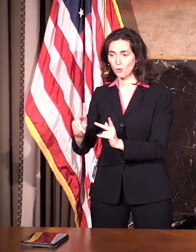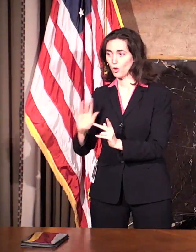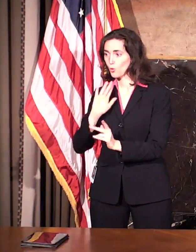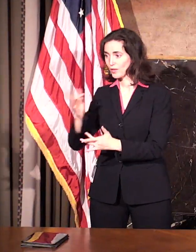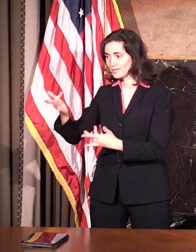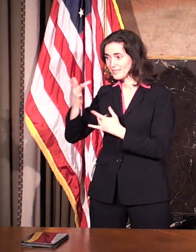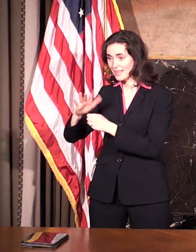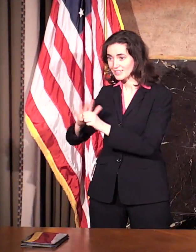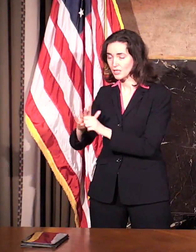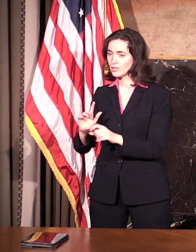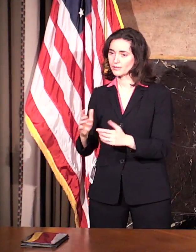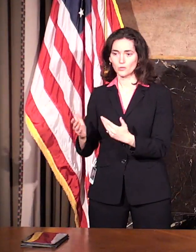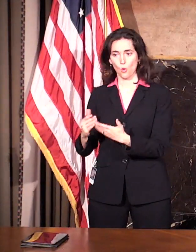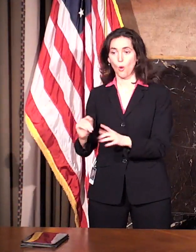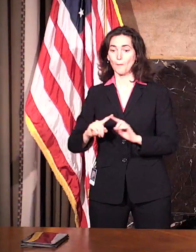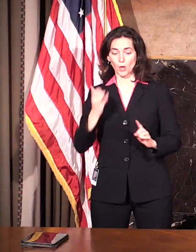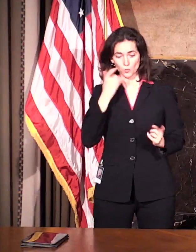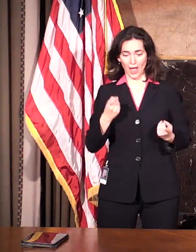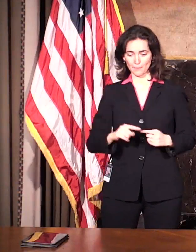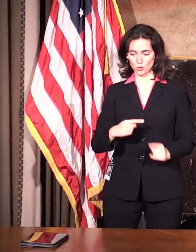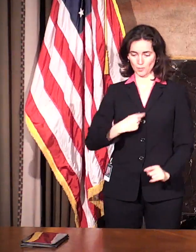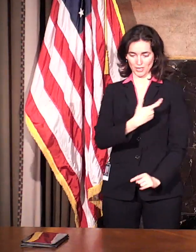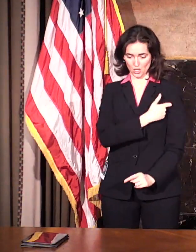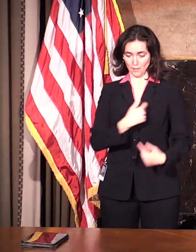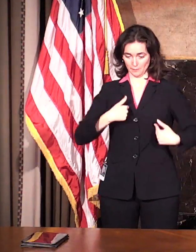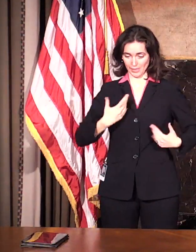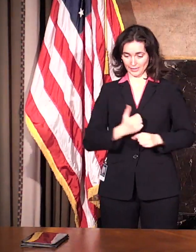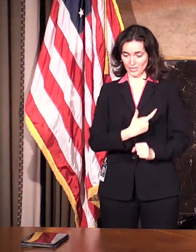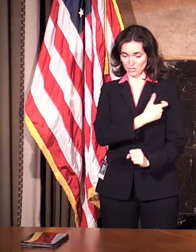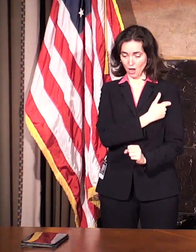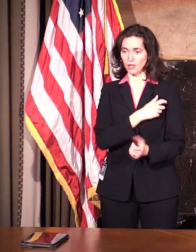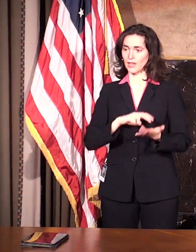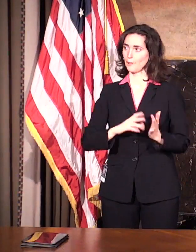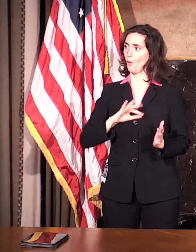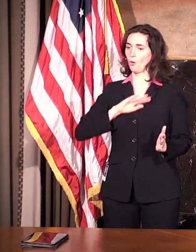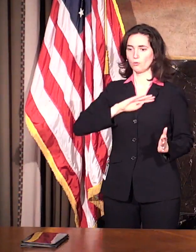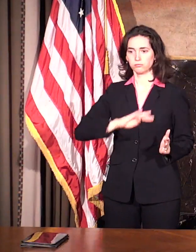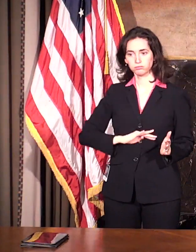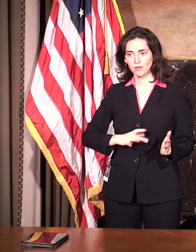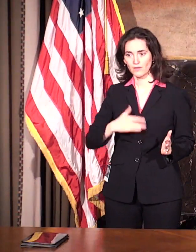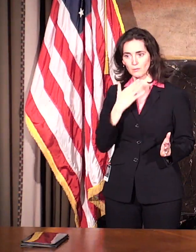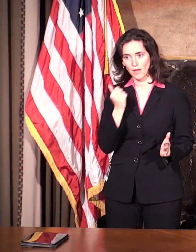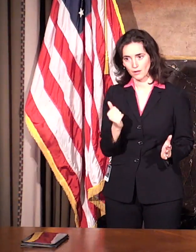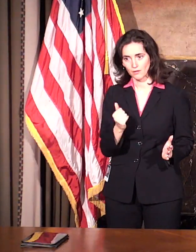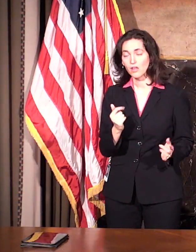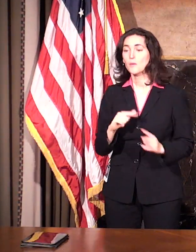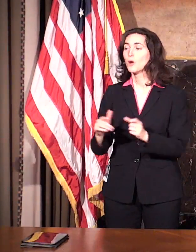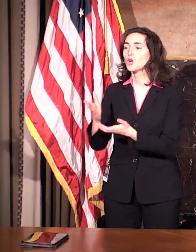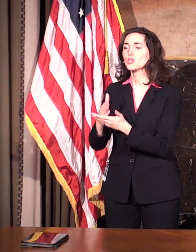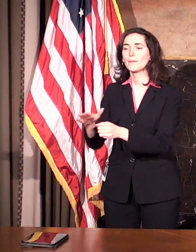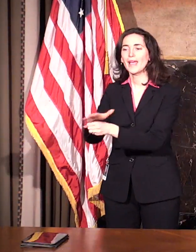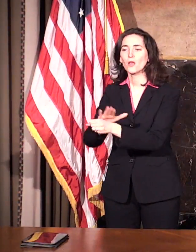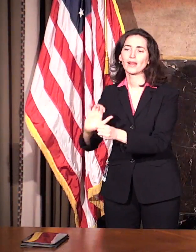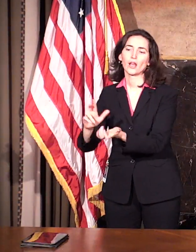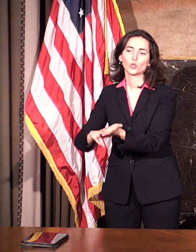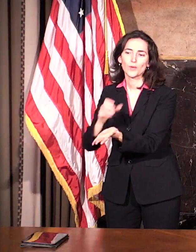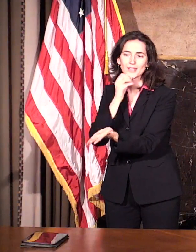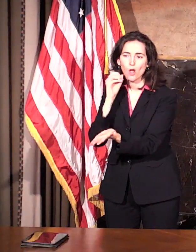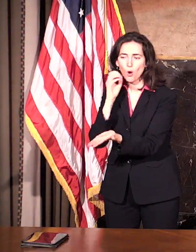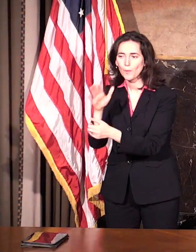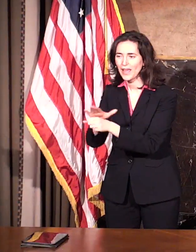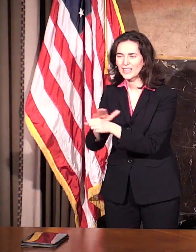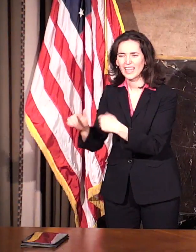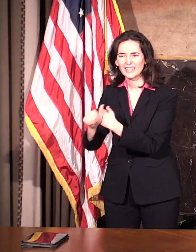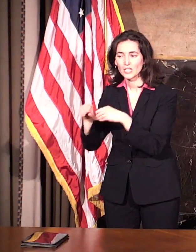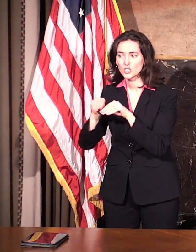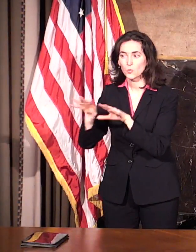an awful lot if you're one of those individuals. And I do think in specific risk areas like nursing homes, for example, we should